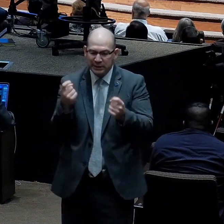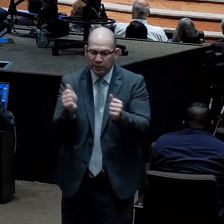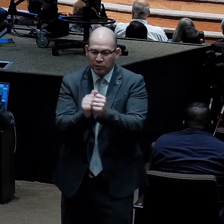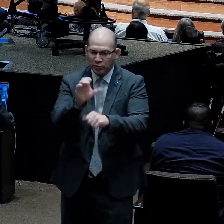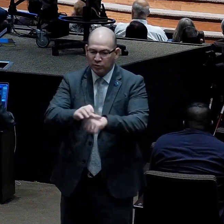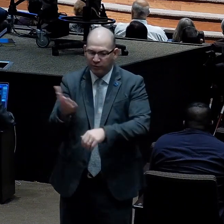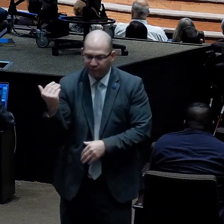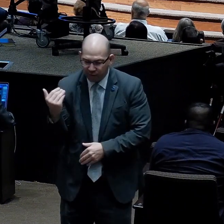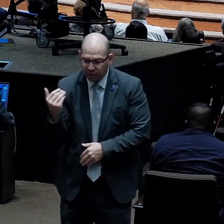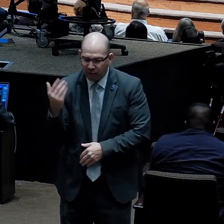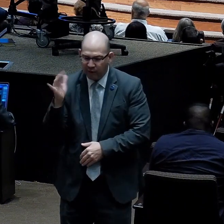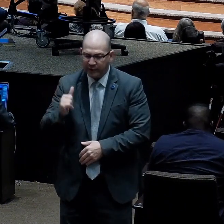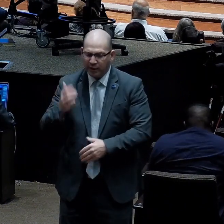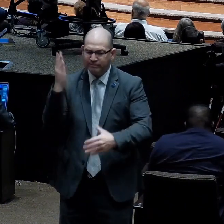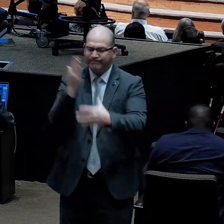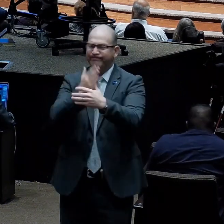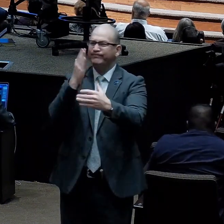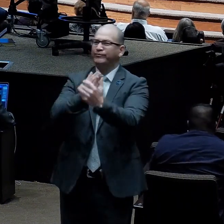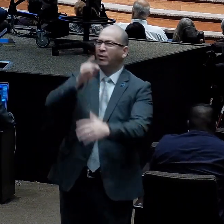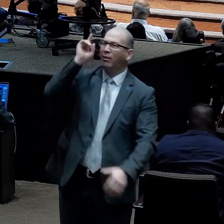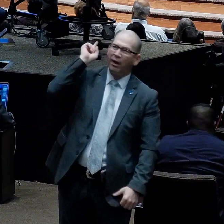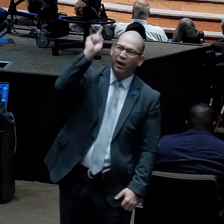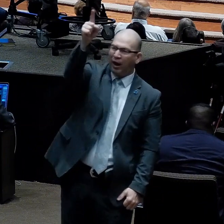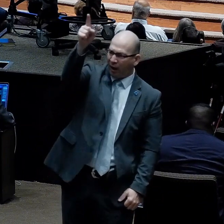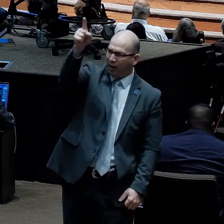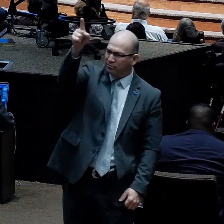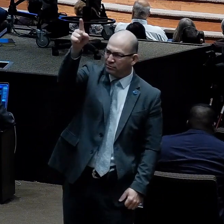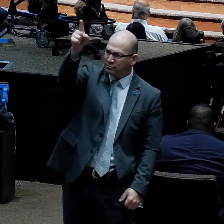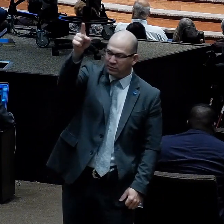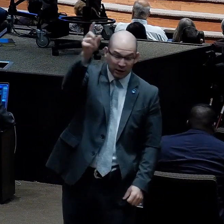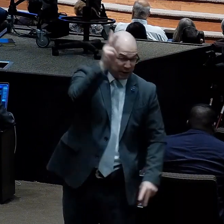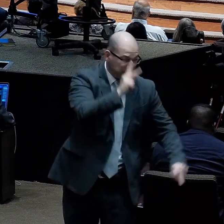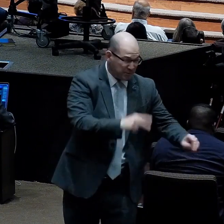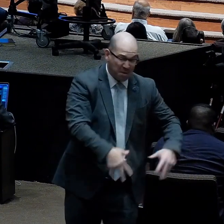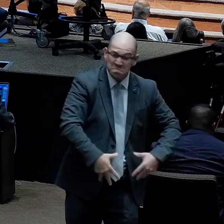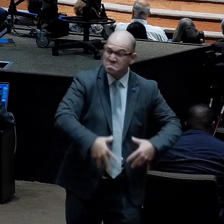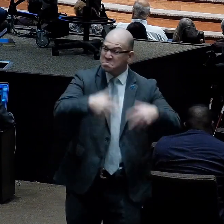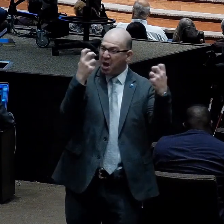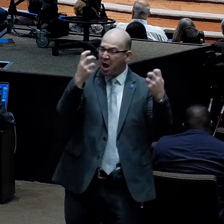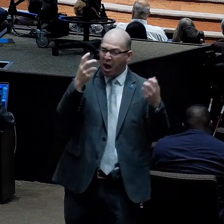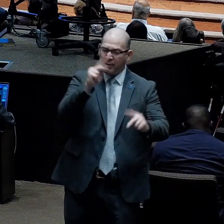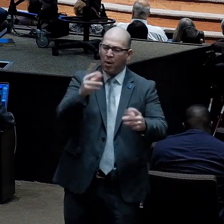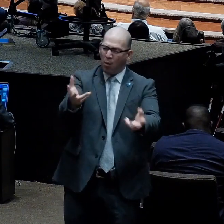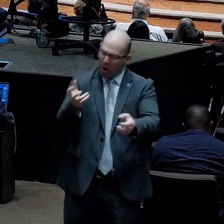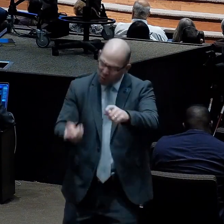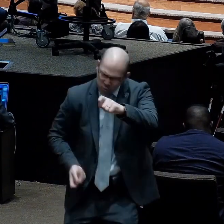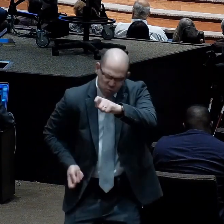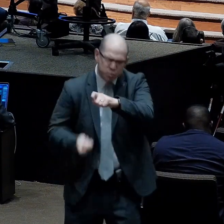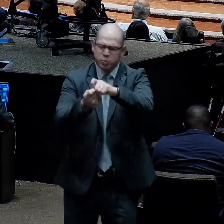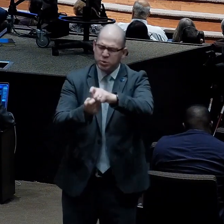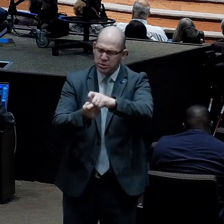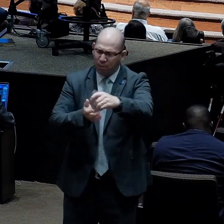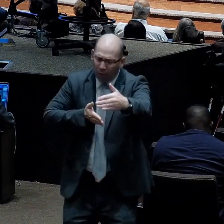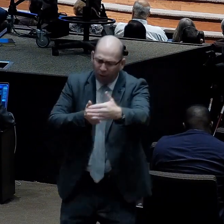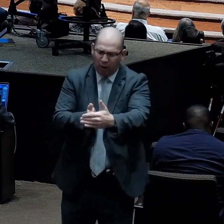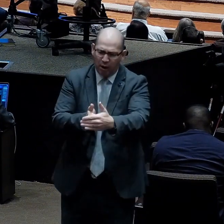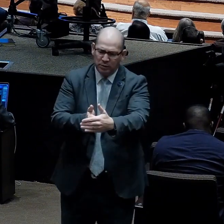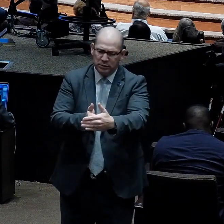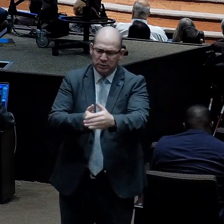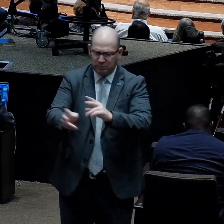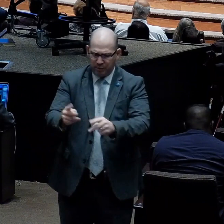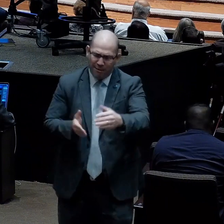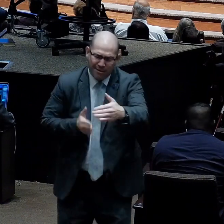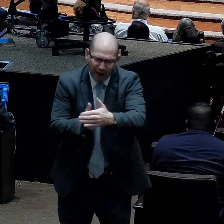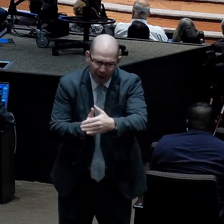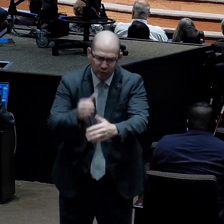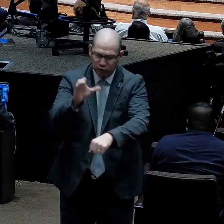Christ, and it creates an anger, and people want revenge, and they feel victimized. And so they begin a new